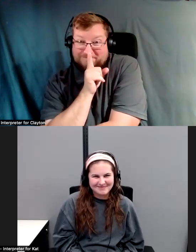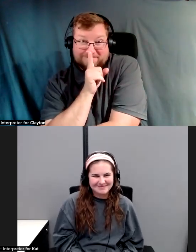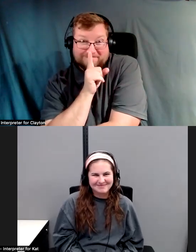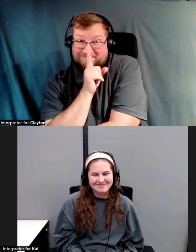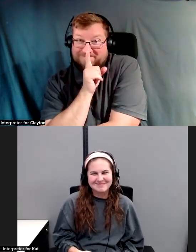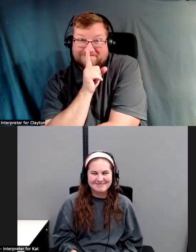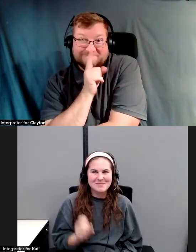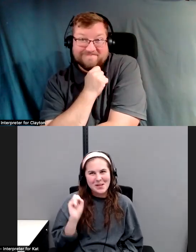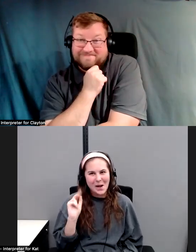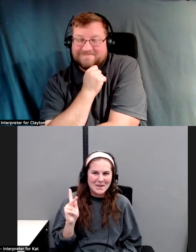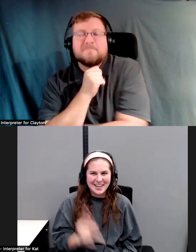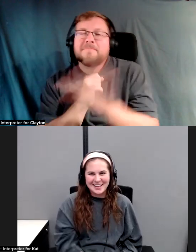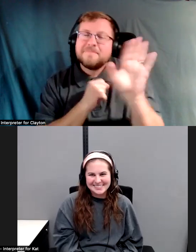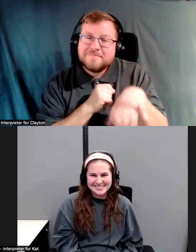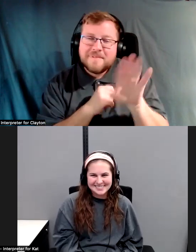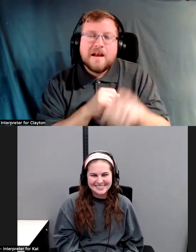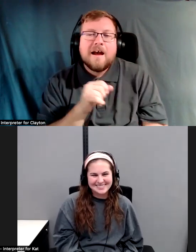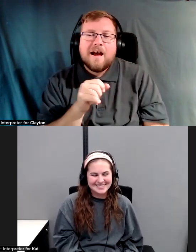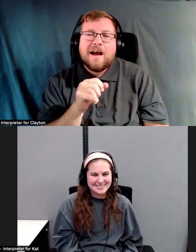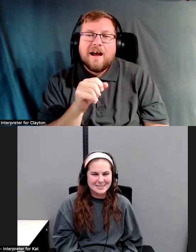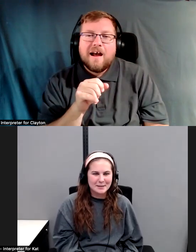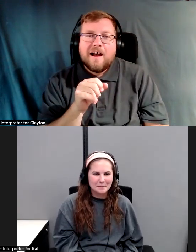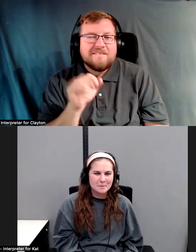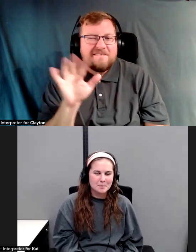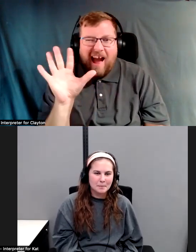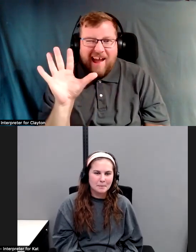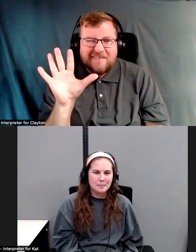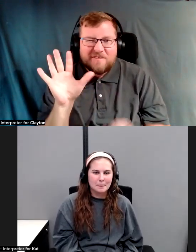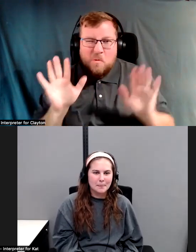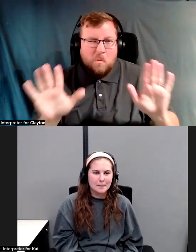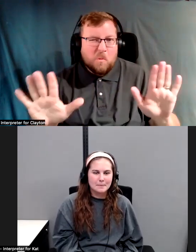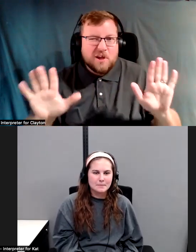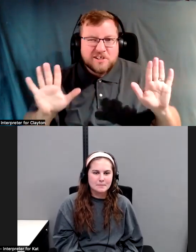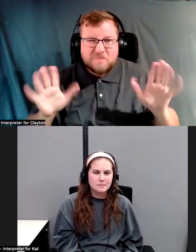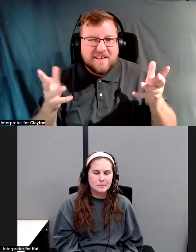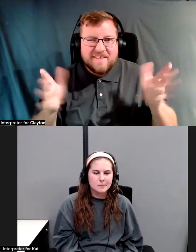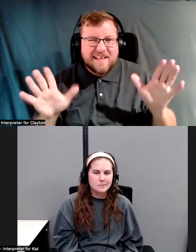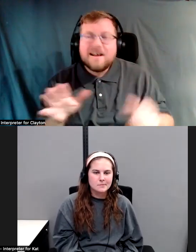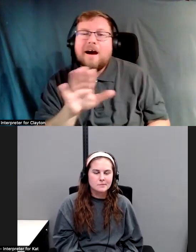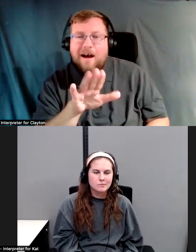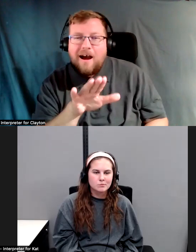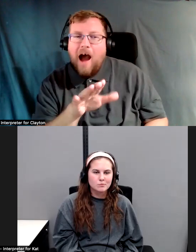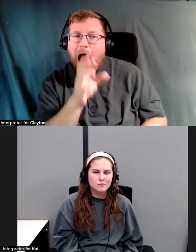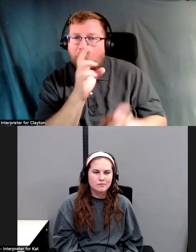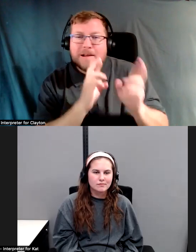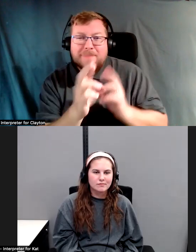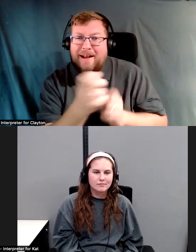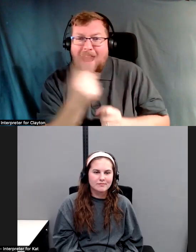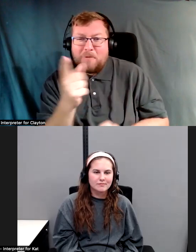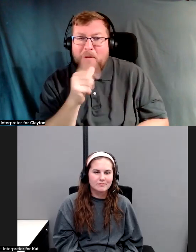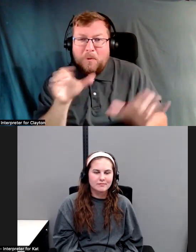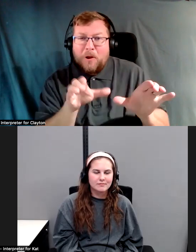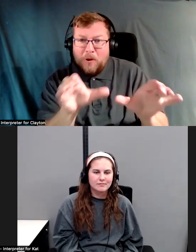All right. Yeah, it was like five push-ups. I don't even, I respect anybody who can